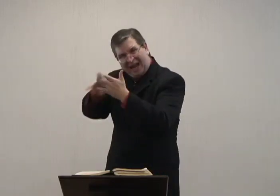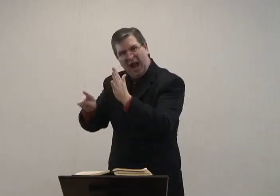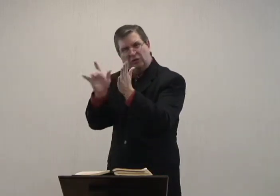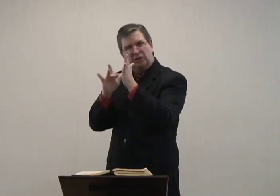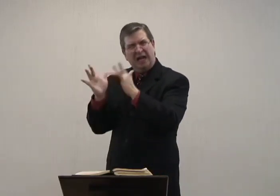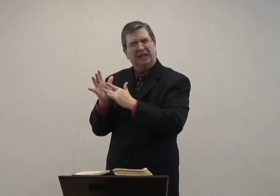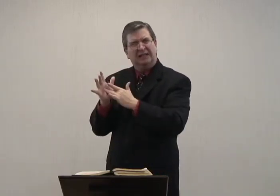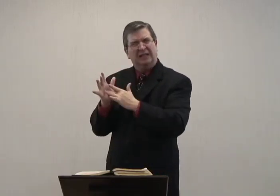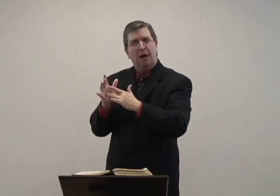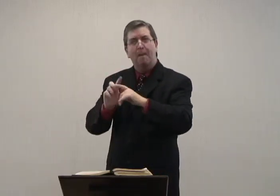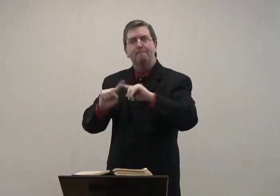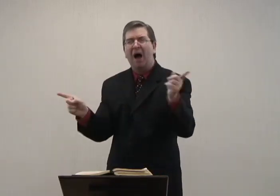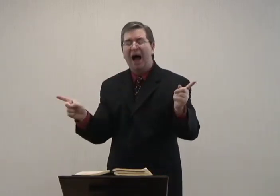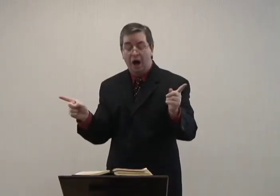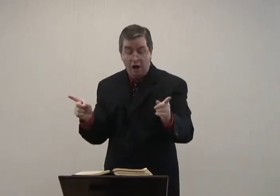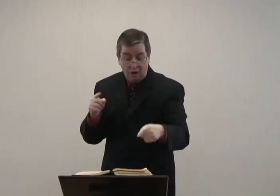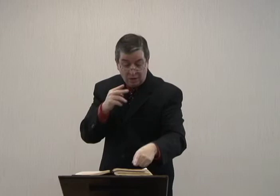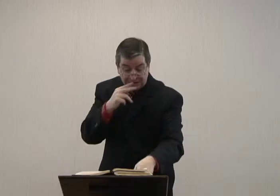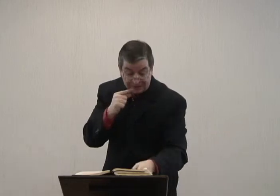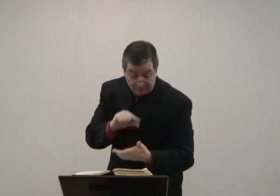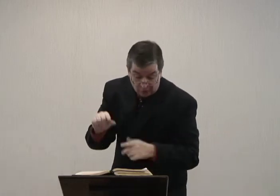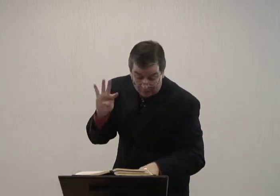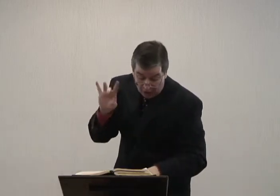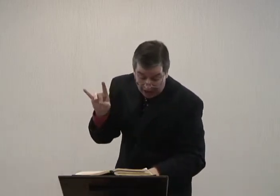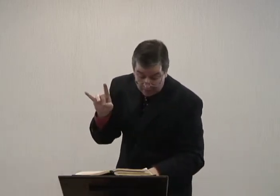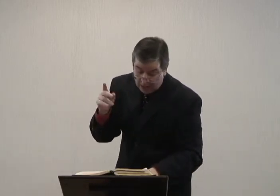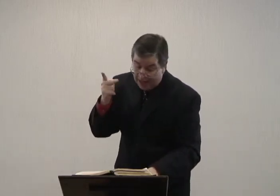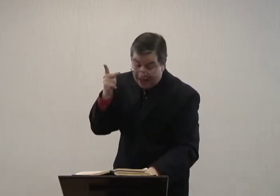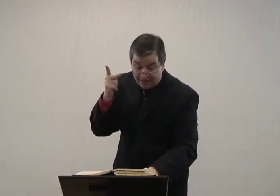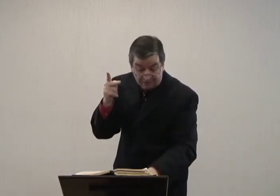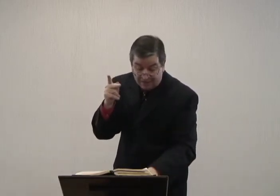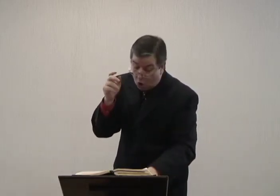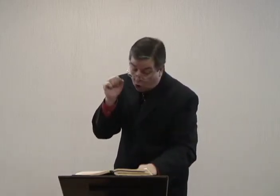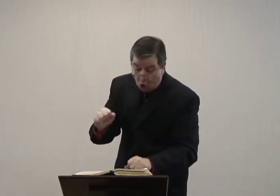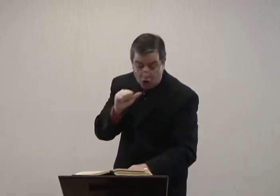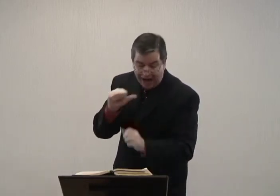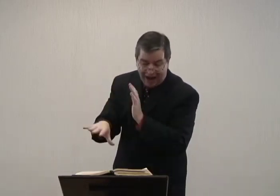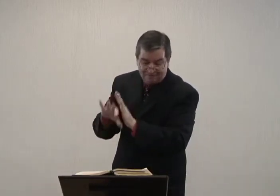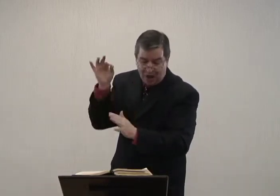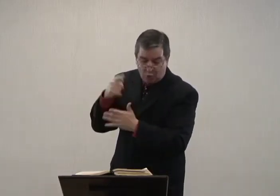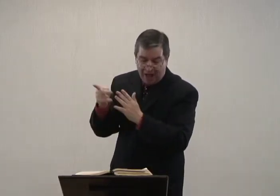They got mad because they made them lose their money, but they got mad and wanted to kill them.